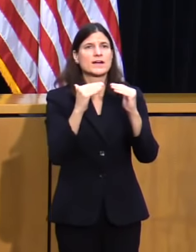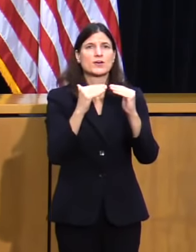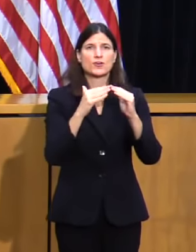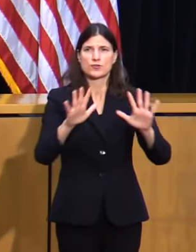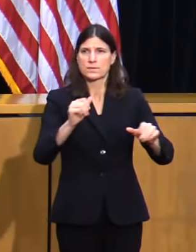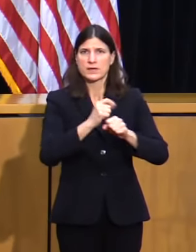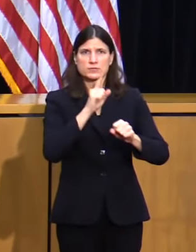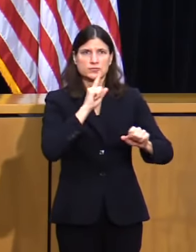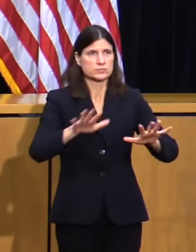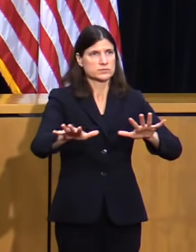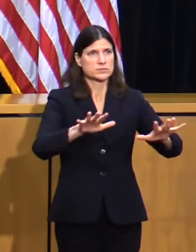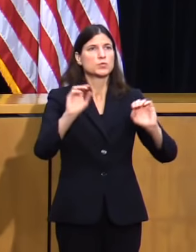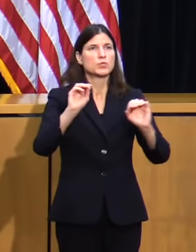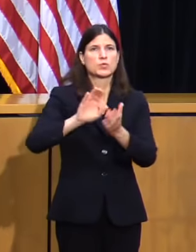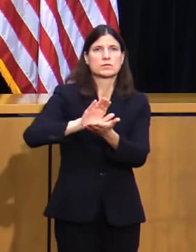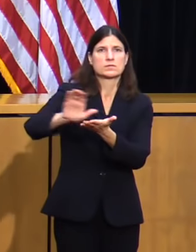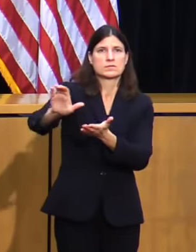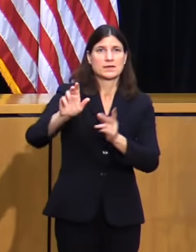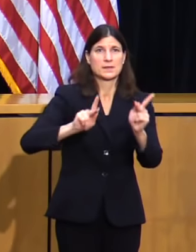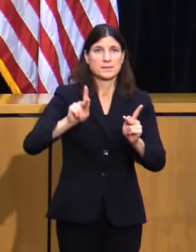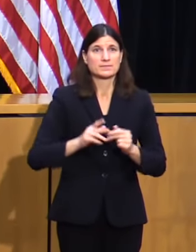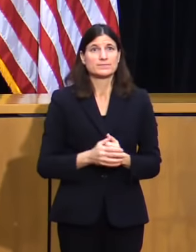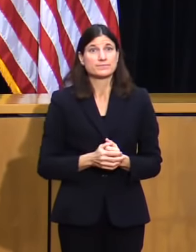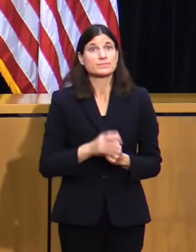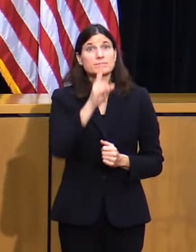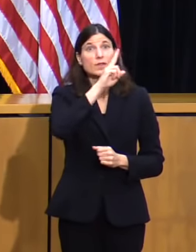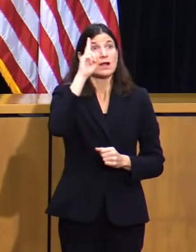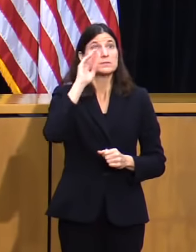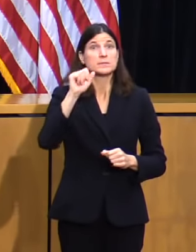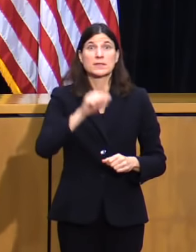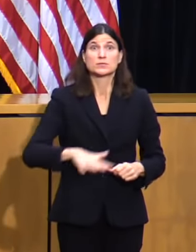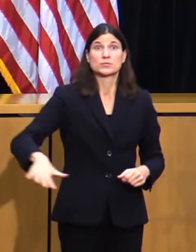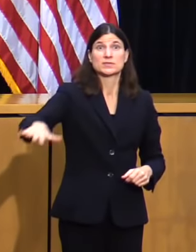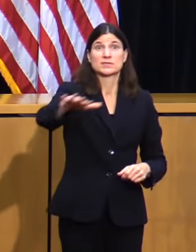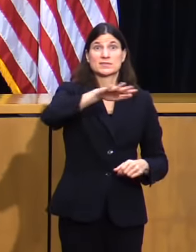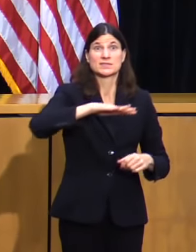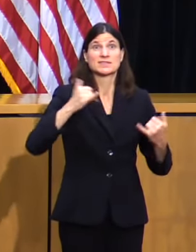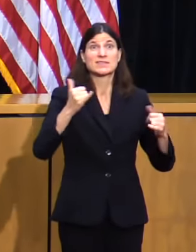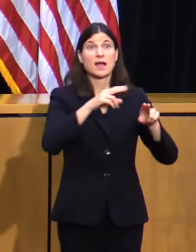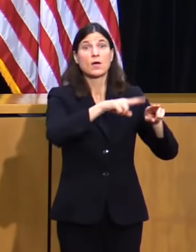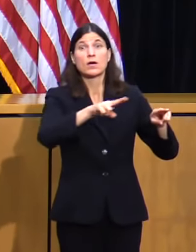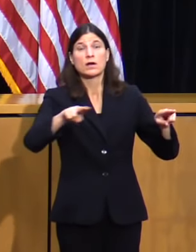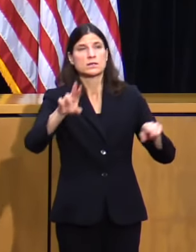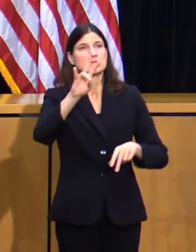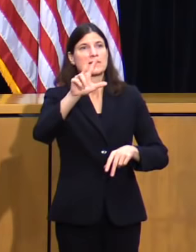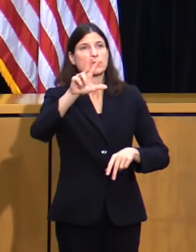of capacity, and ICU capacity, this is overall, is at about 50%.